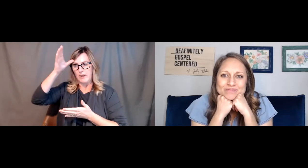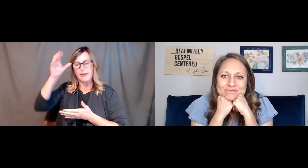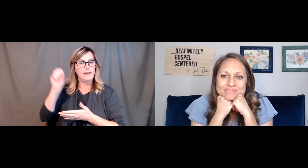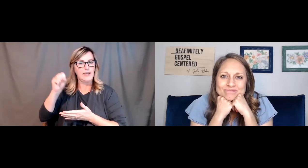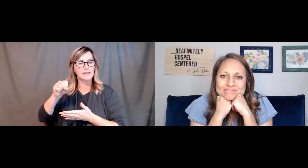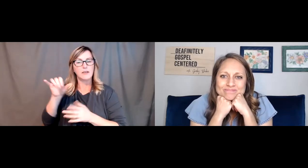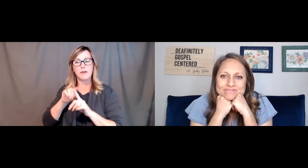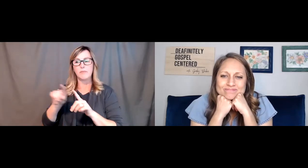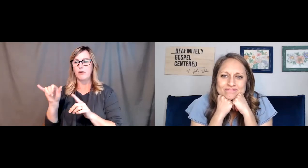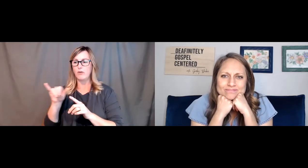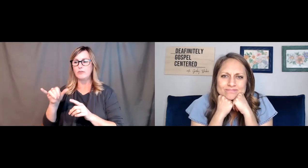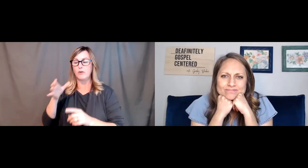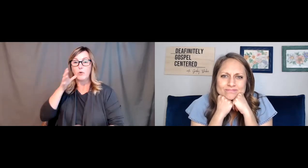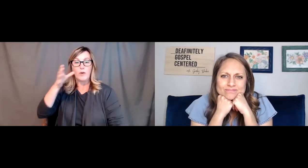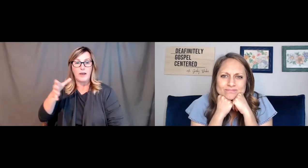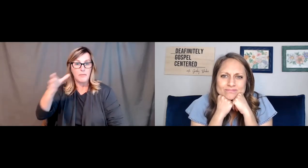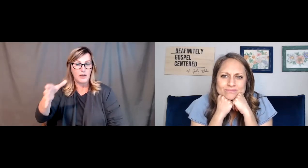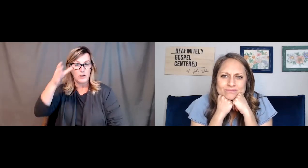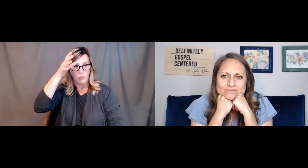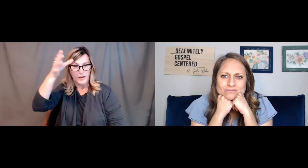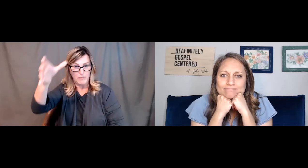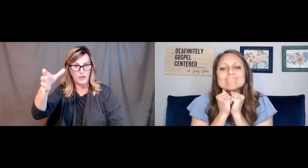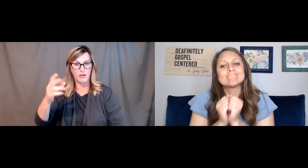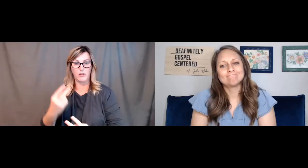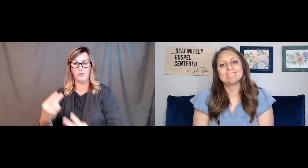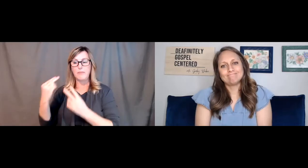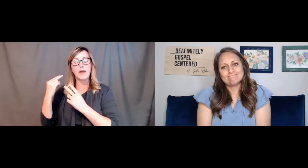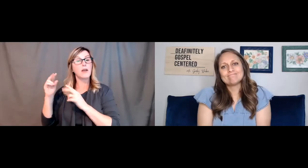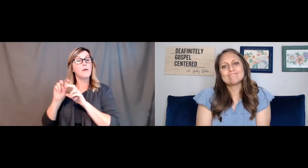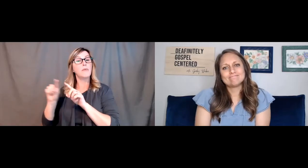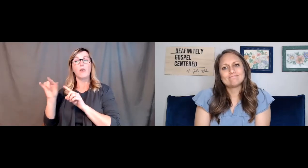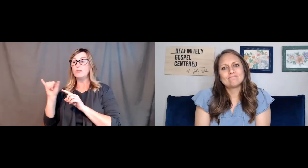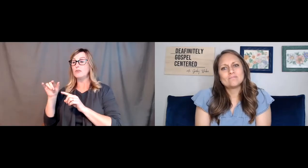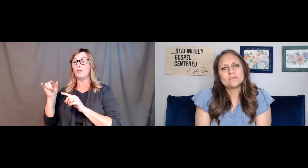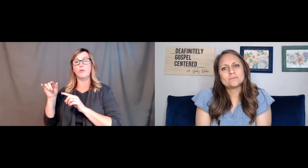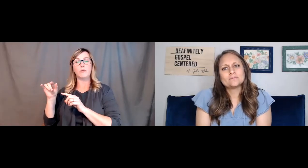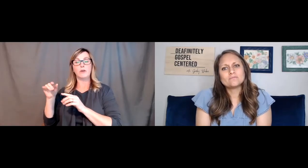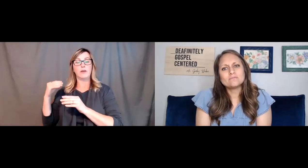So it means forgiving your parents, but also your grandparents.